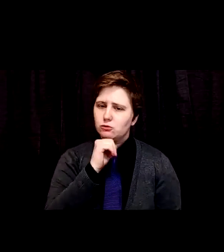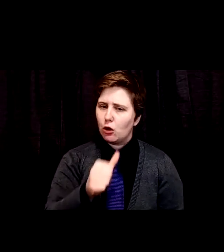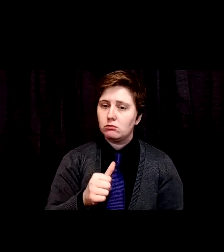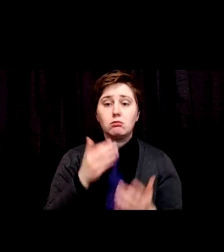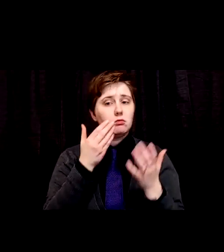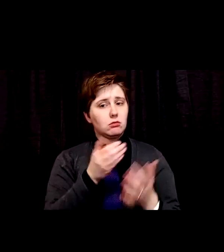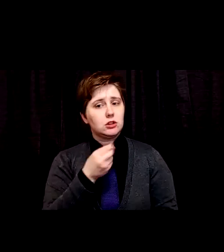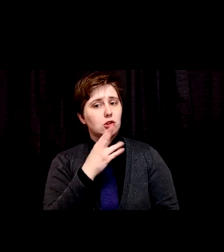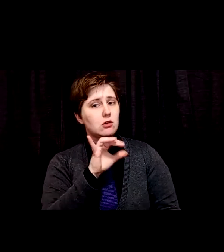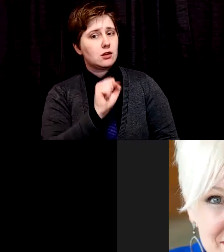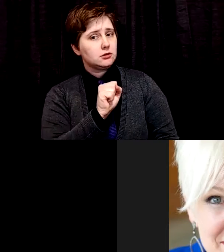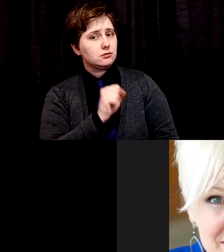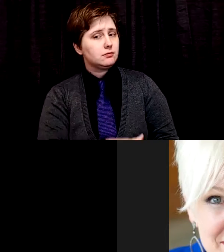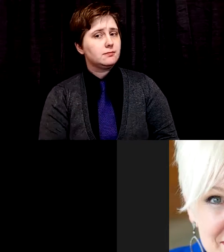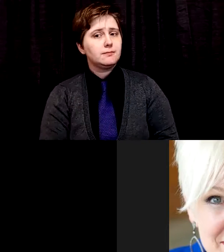Chris?